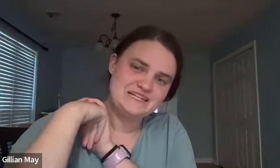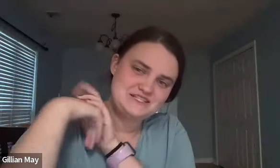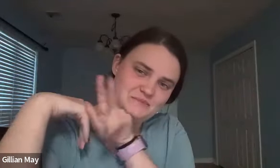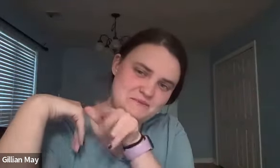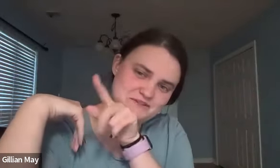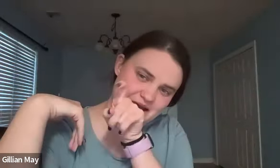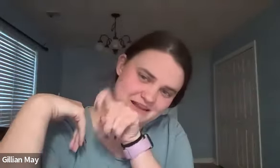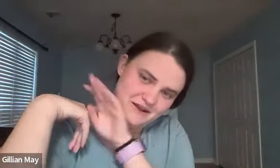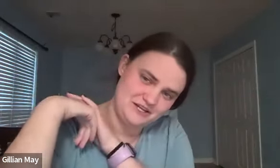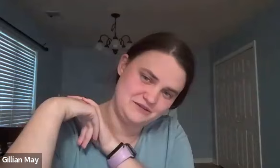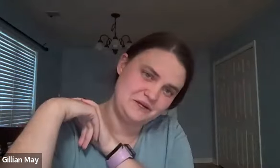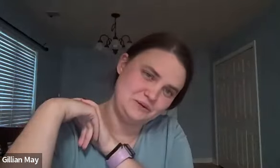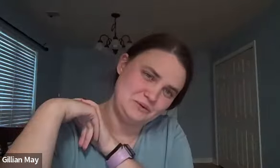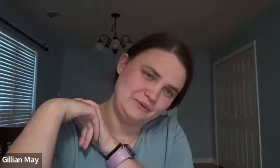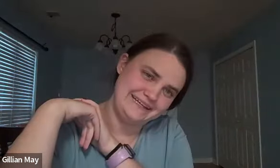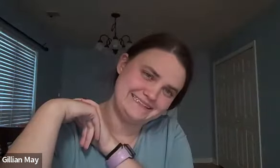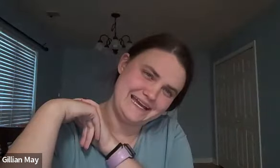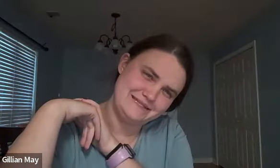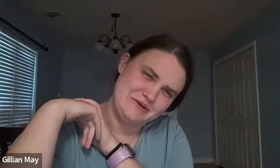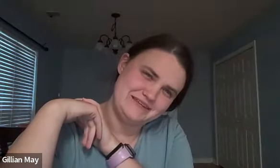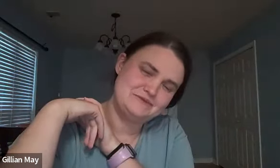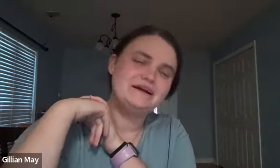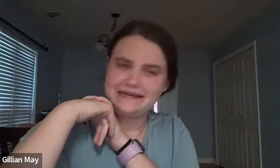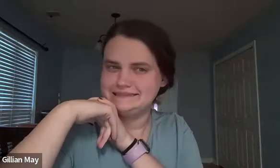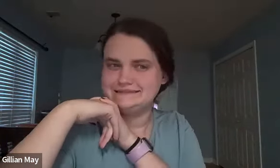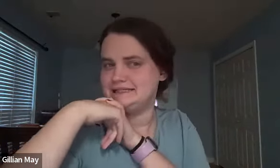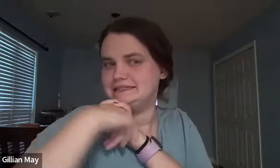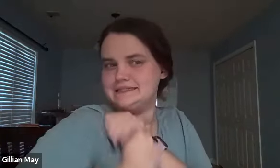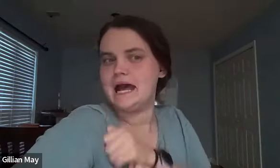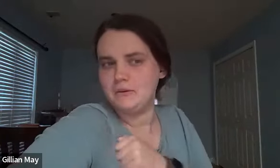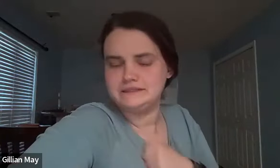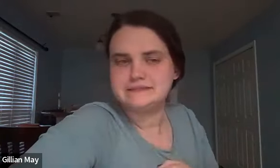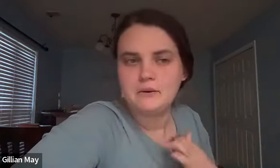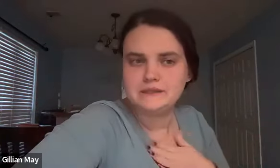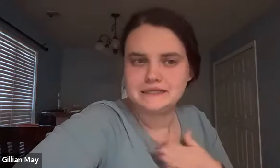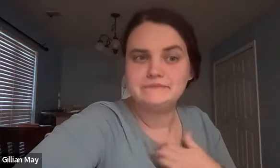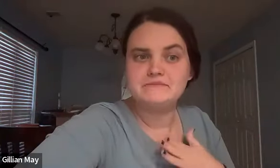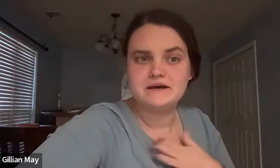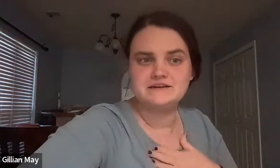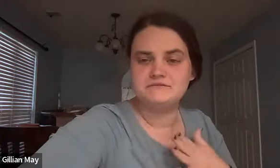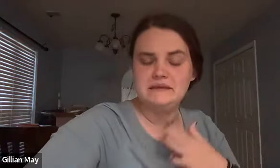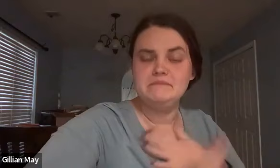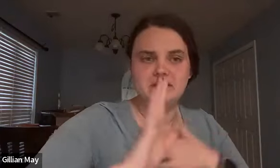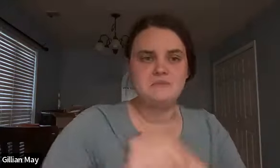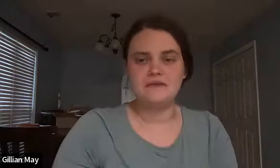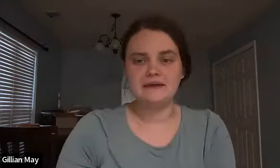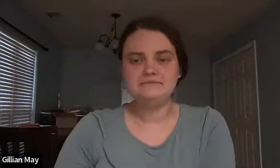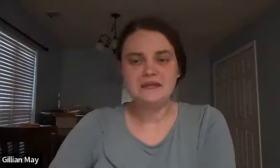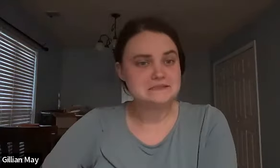I saw people start adding that question, I went, "Ooh, wait, did I spell this wrong?" And I did. I will admit blame on that. Sorry,